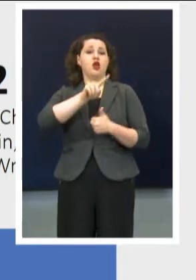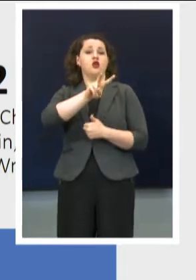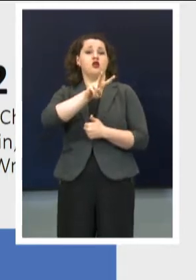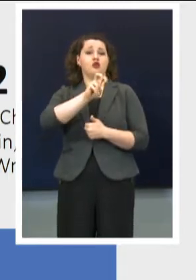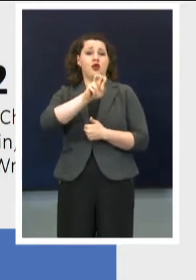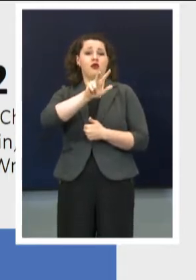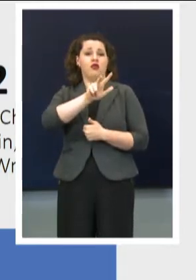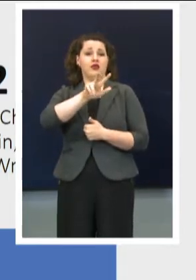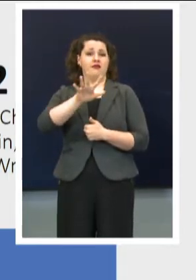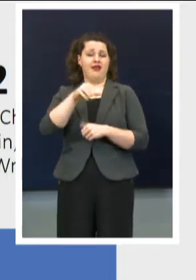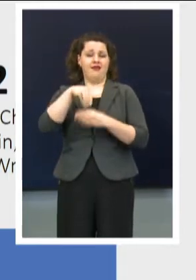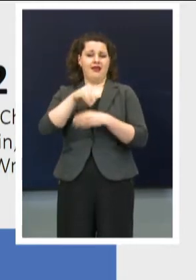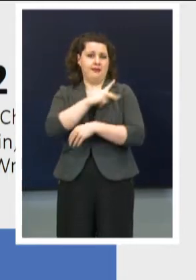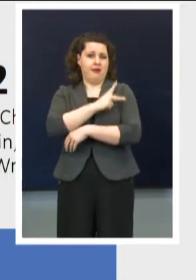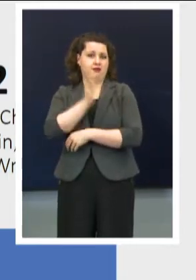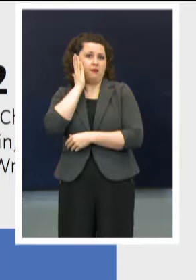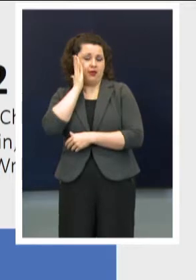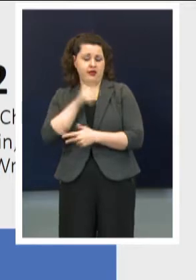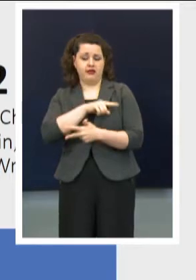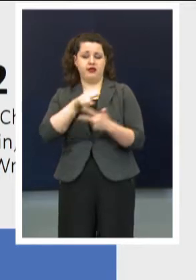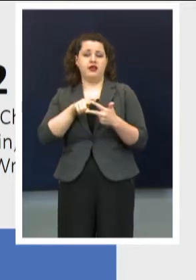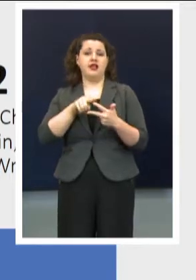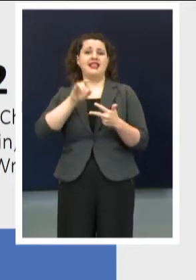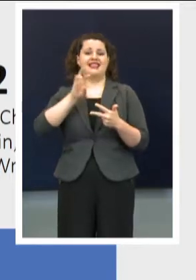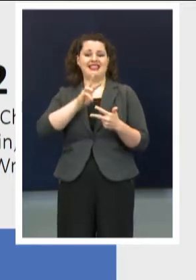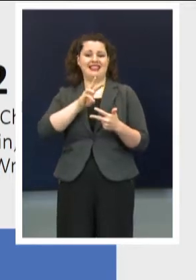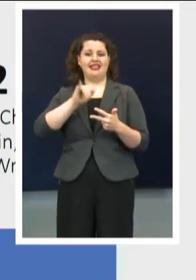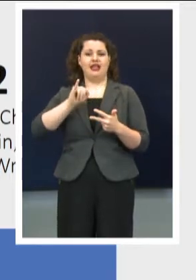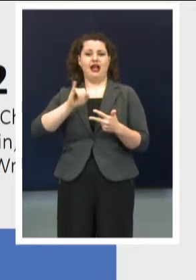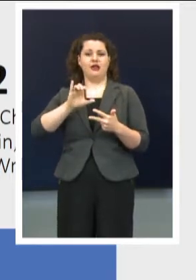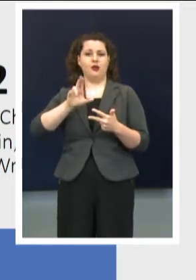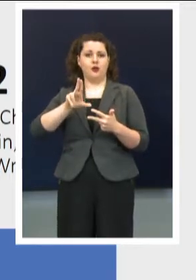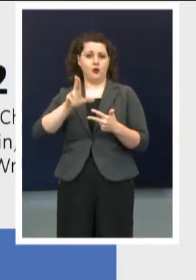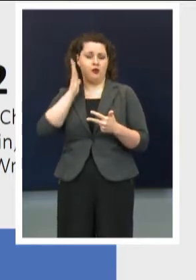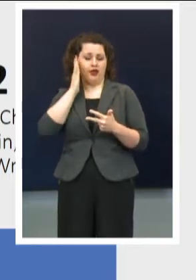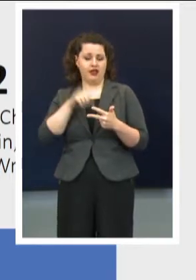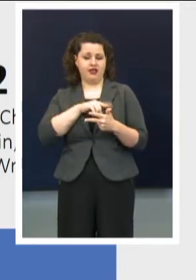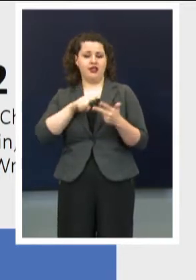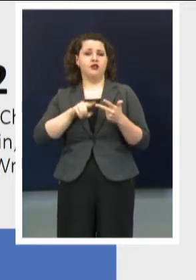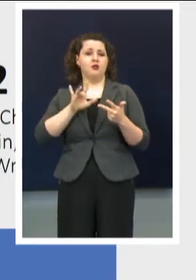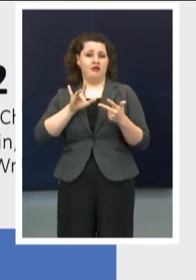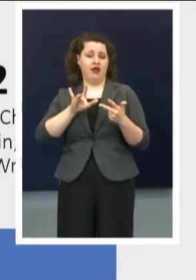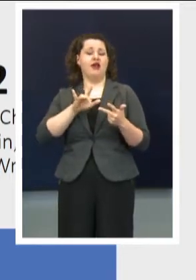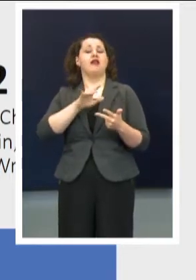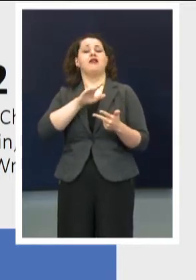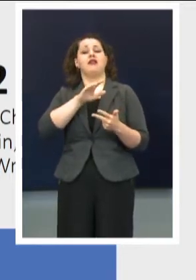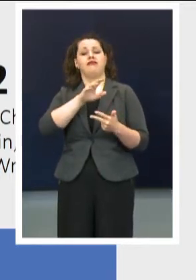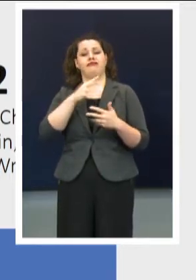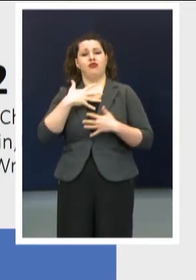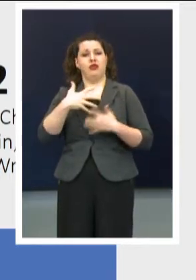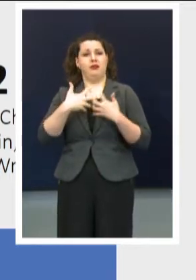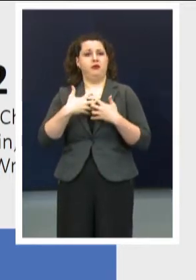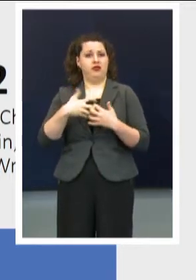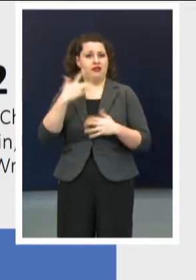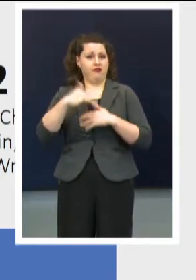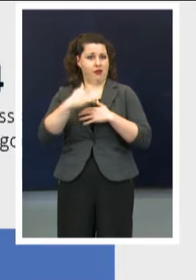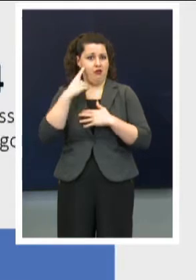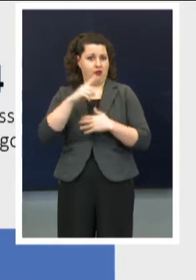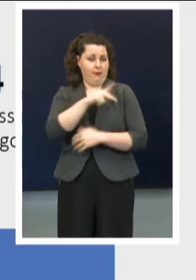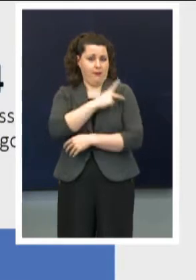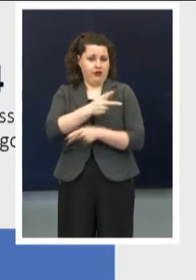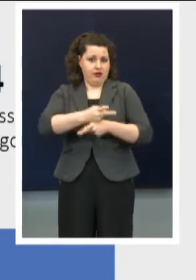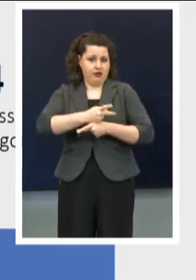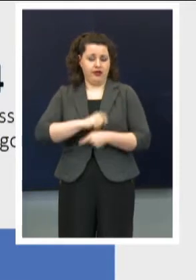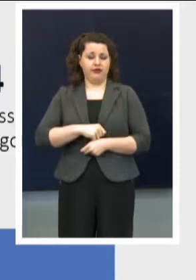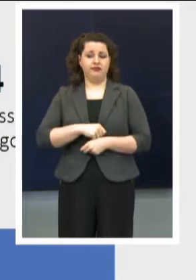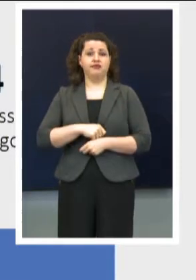235 inpatient beds, 6 ICU beds, and 25 ventilators available for patient care. On the western side of